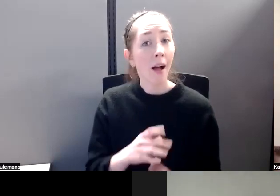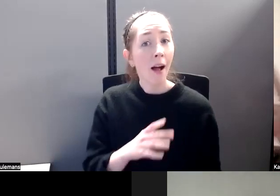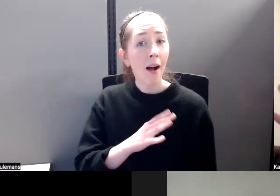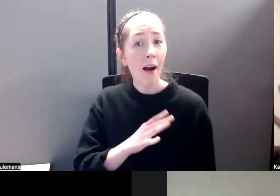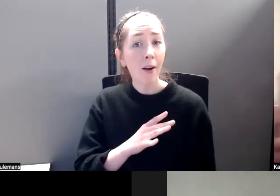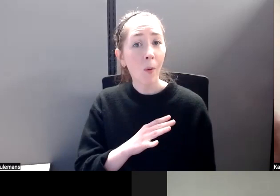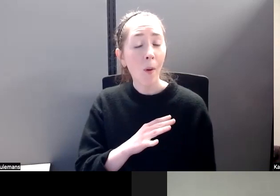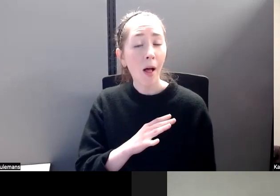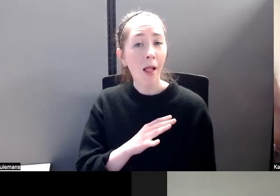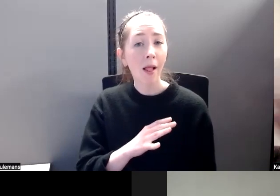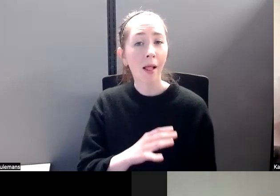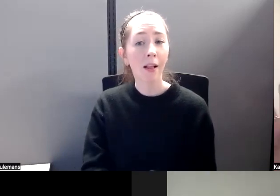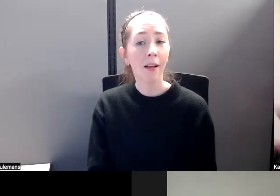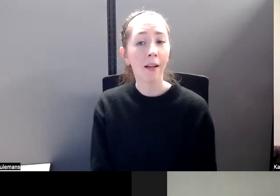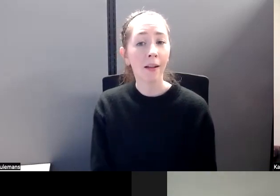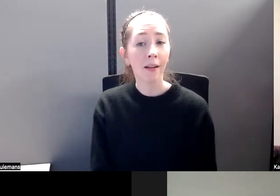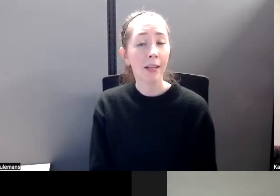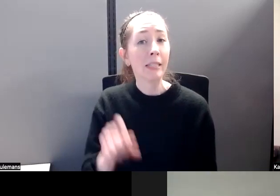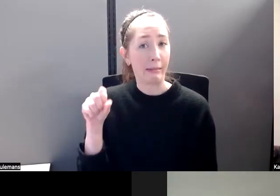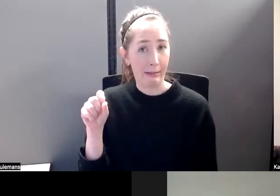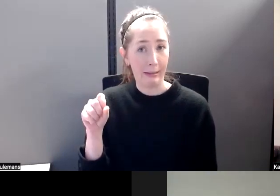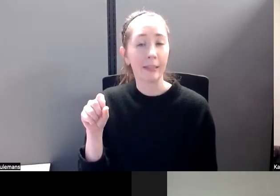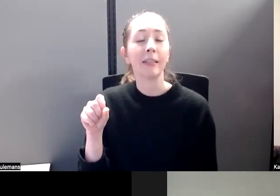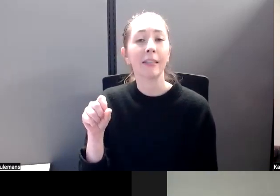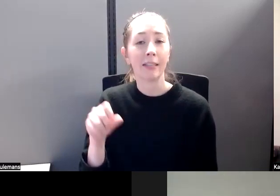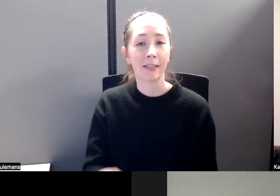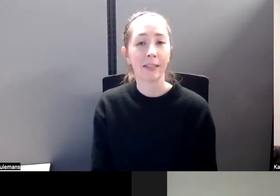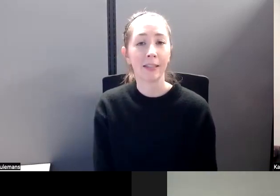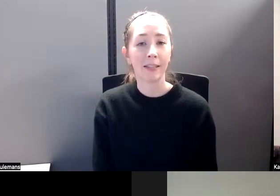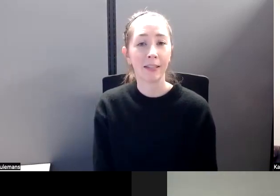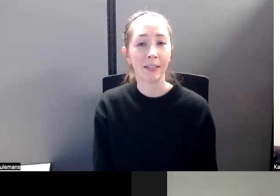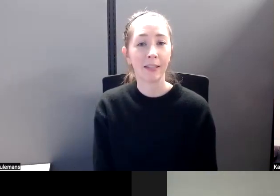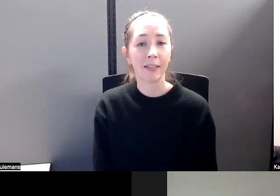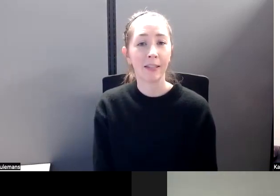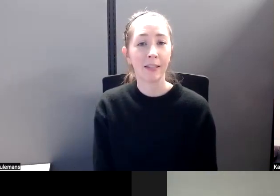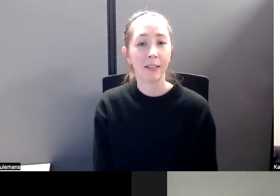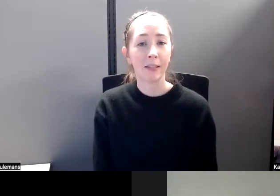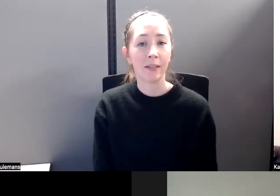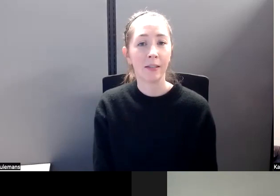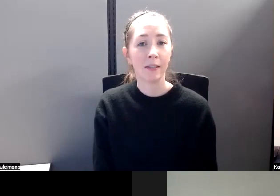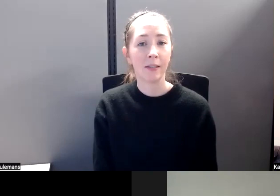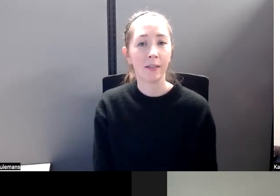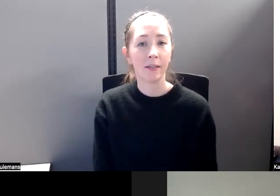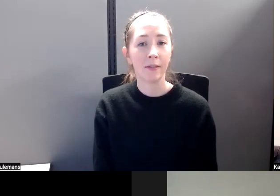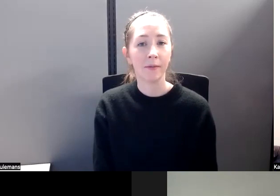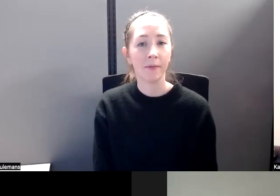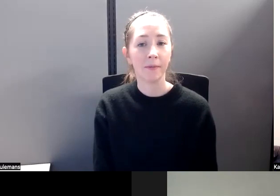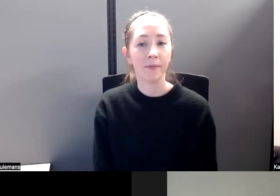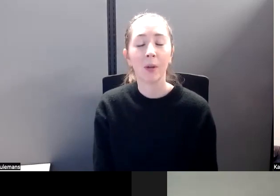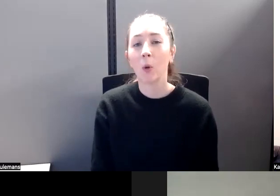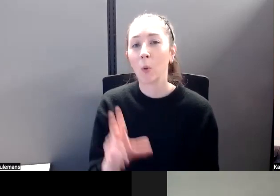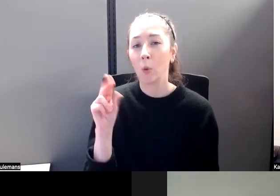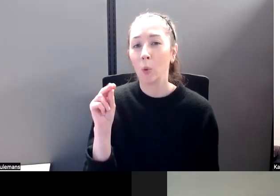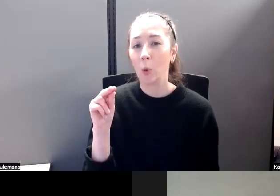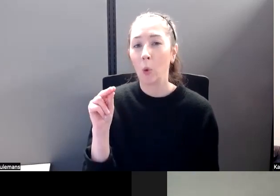party of the movie and just see the hype or whatever, because I know Canada not airing at the same time as the United